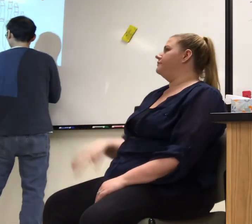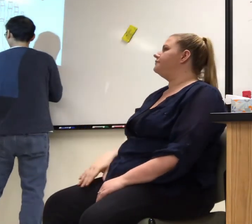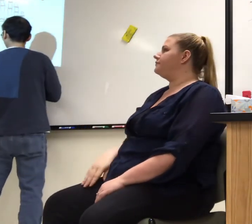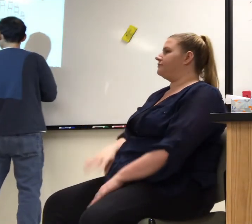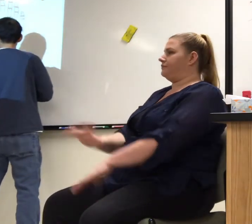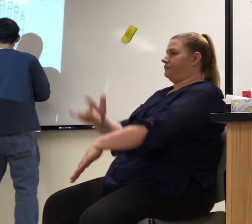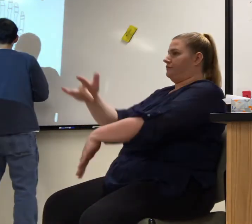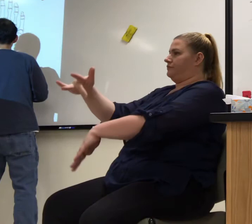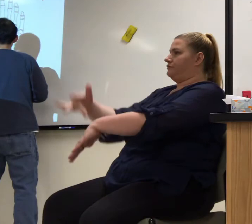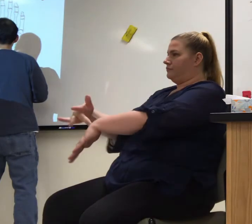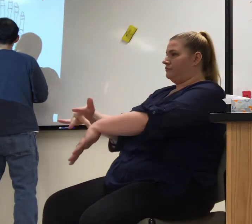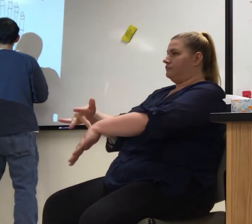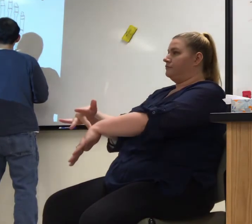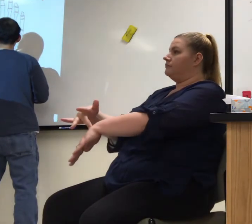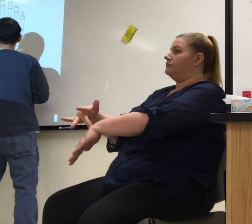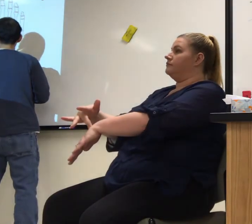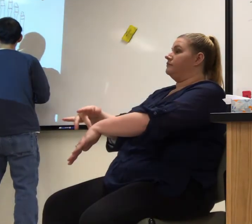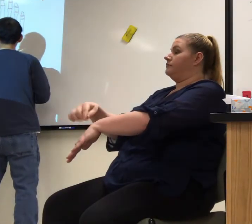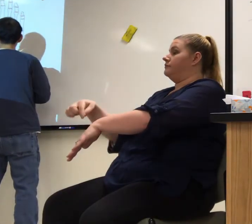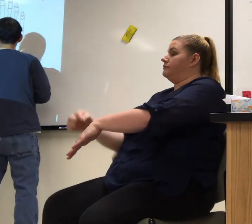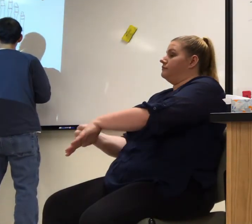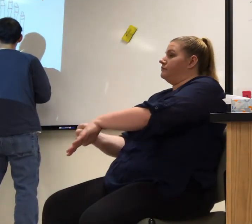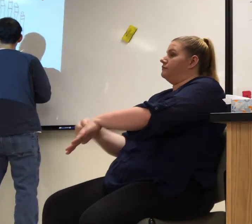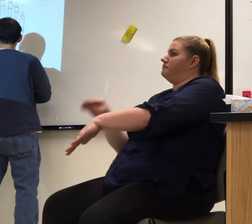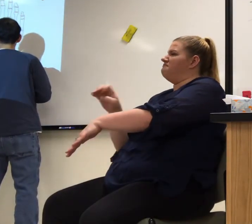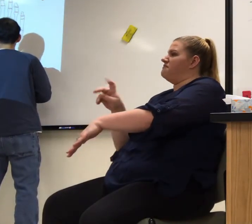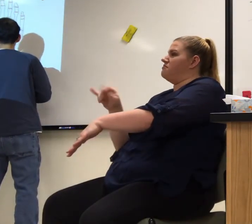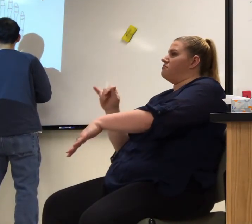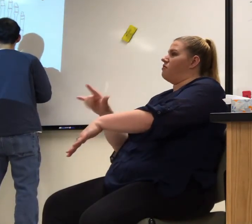Then we'll go orange for medial.